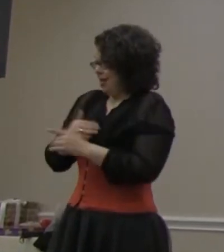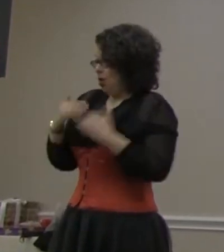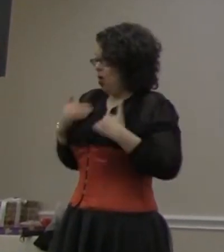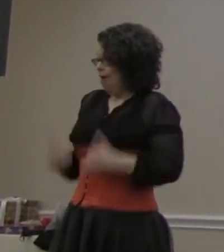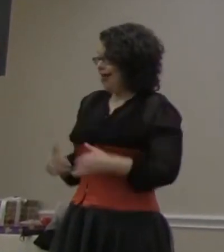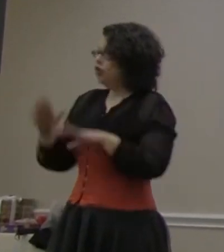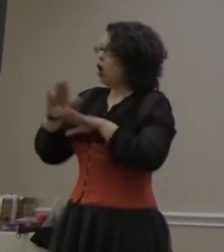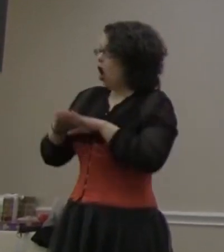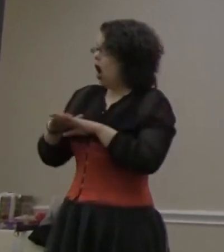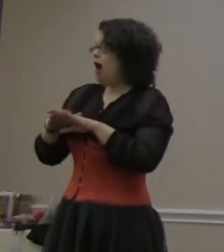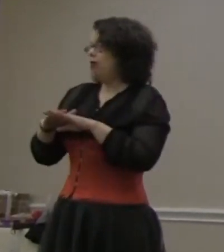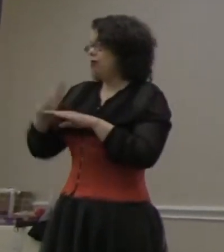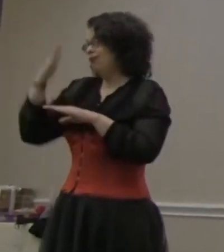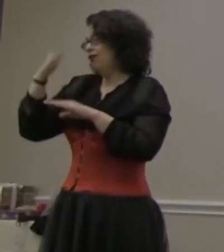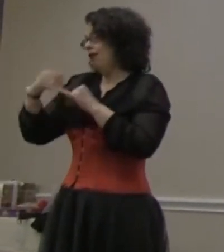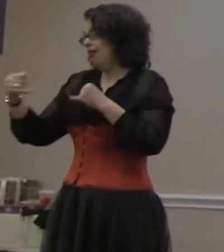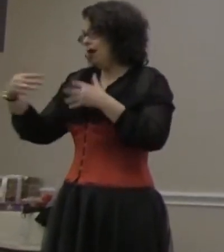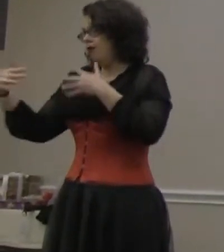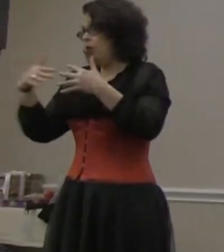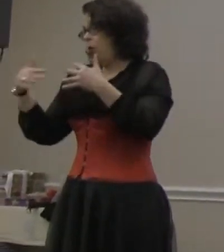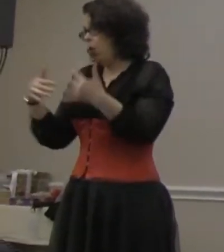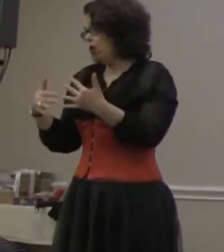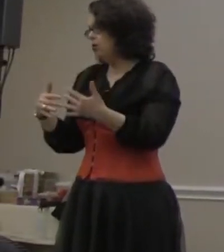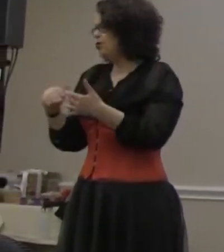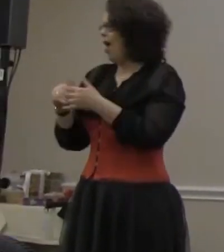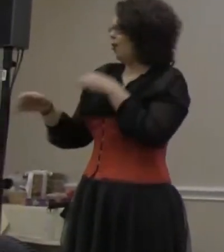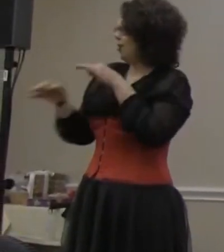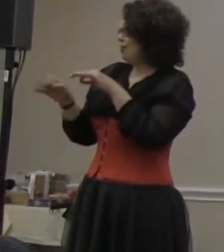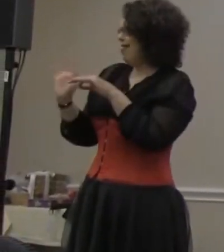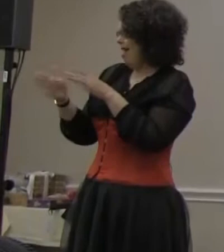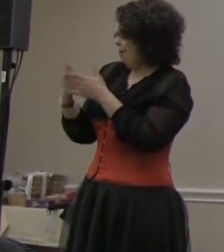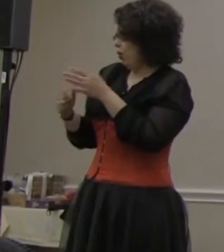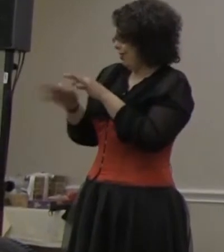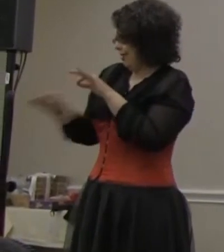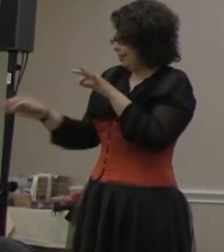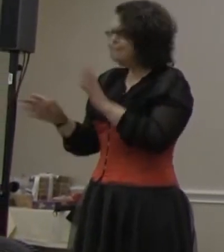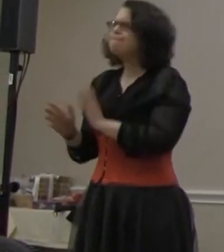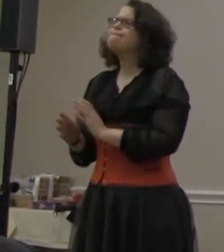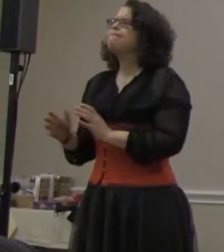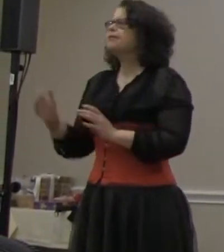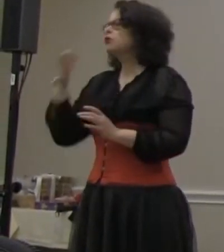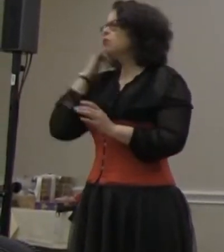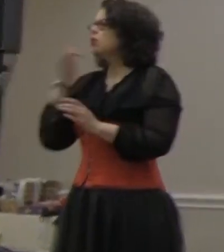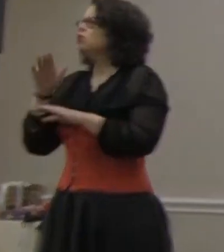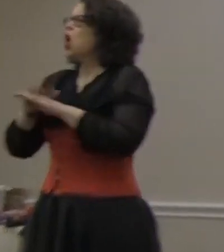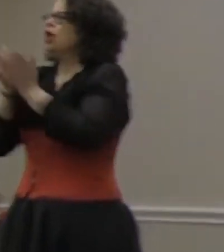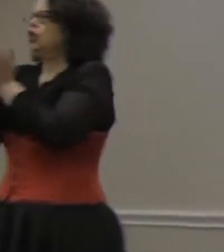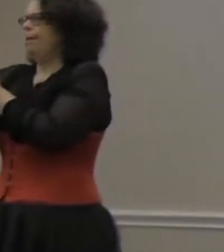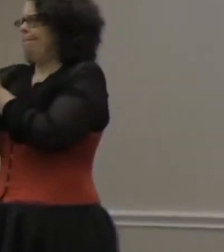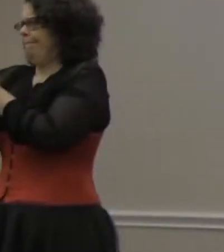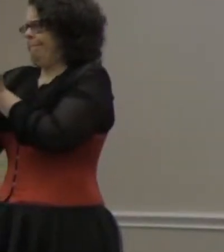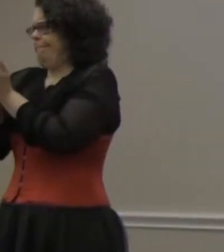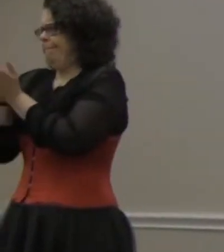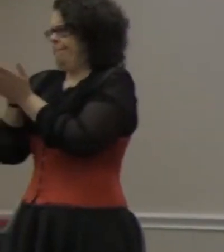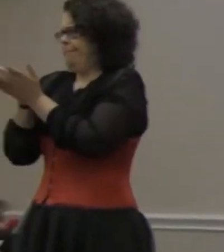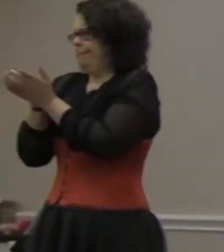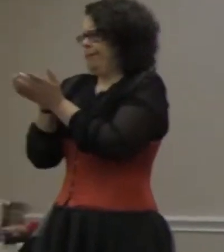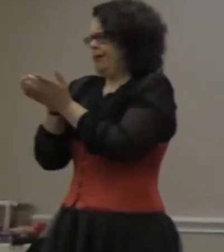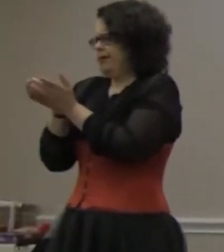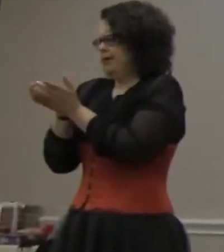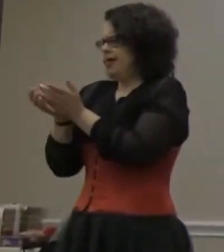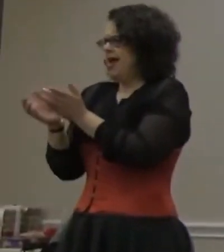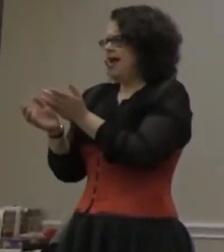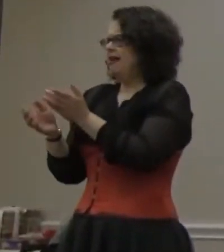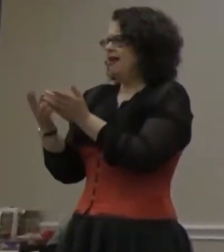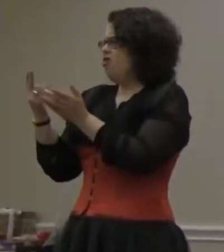on the front lines. Here's a simple way to explain what I mean by this. If we're on a ship and there is a hole in the